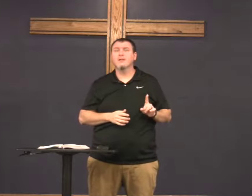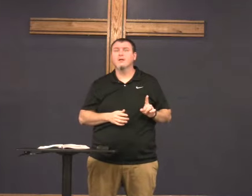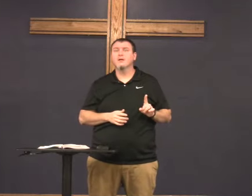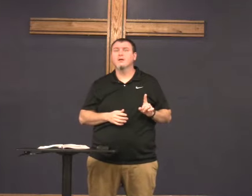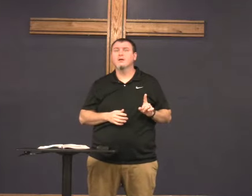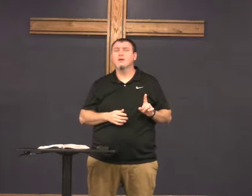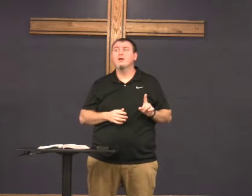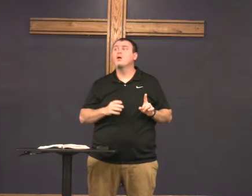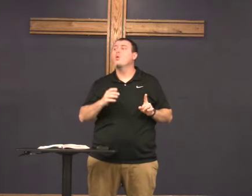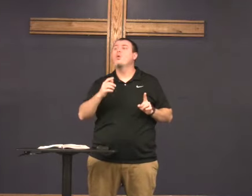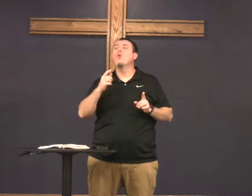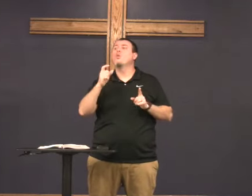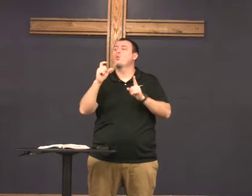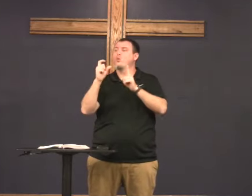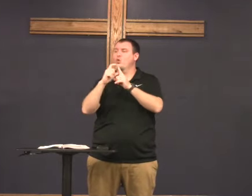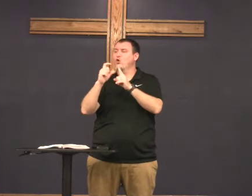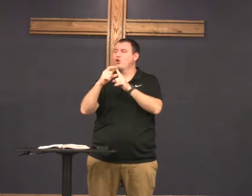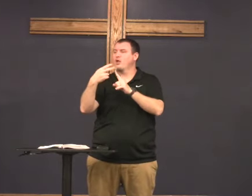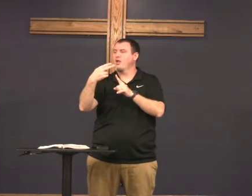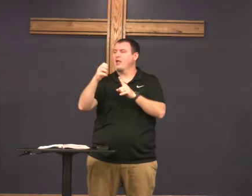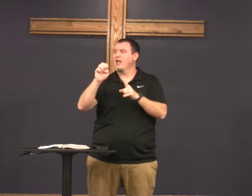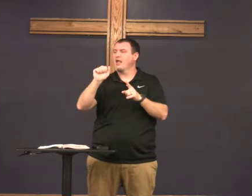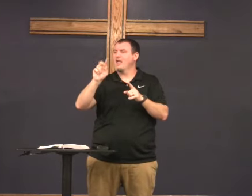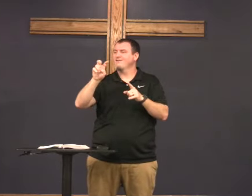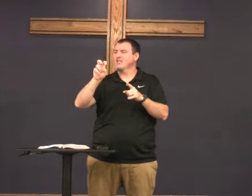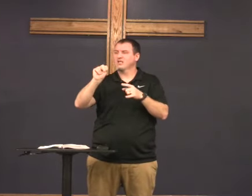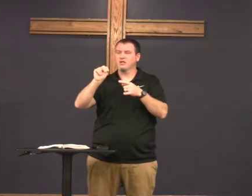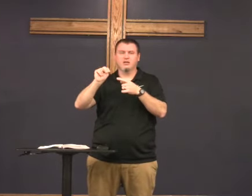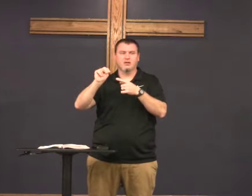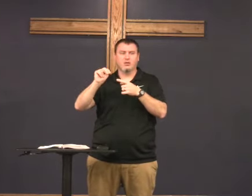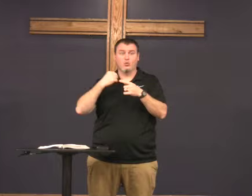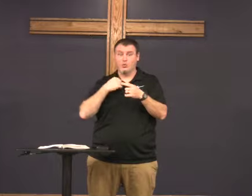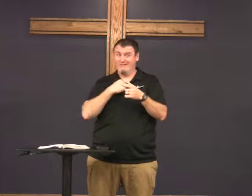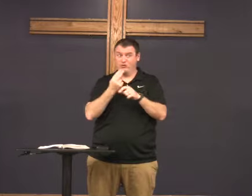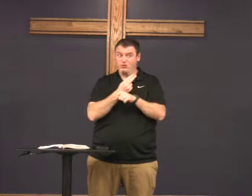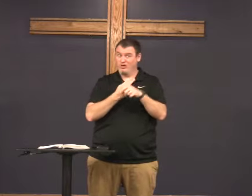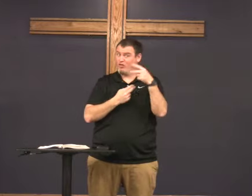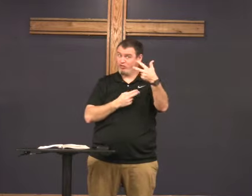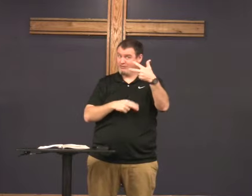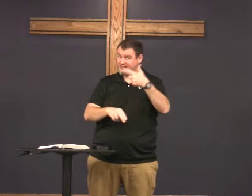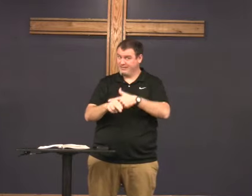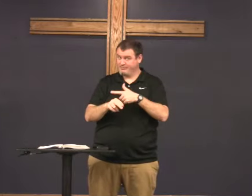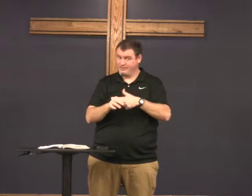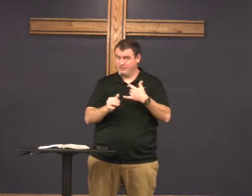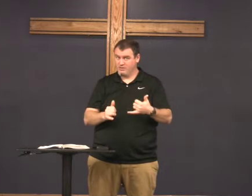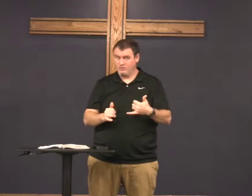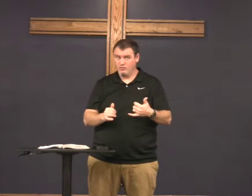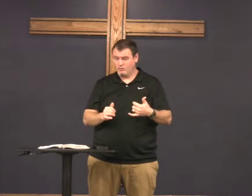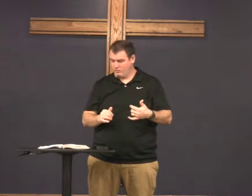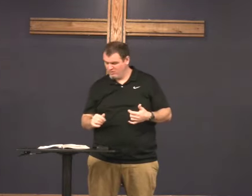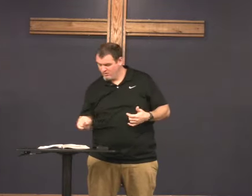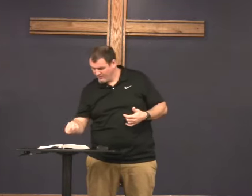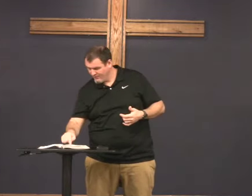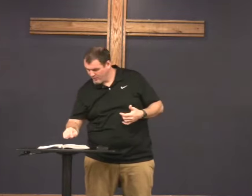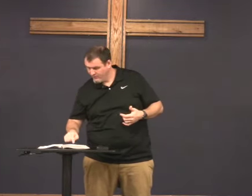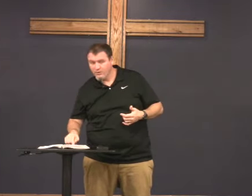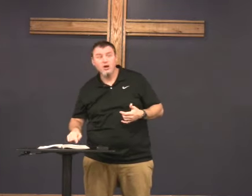Let's make sure you understand. Number one, the word heaven. He's used it 3 times now.